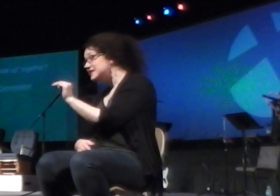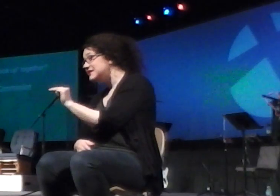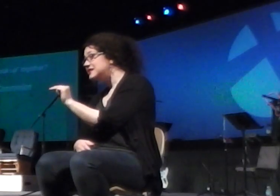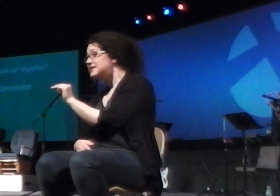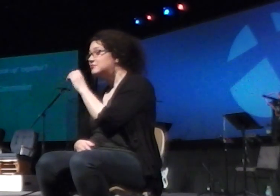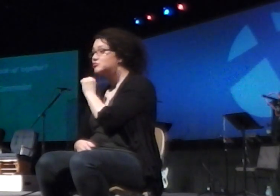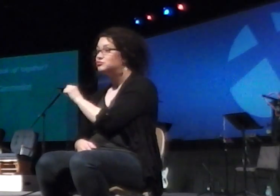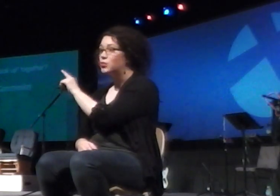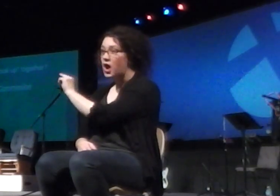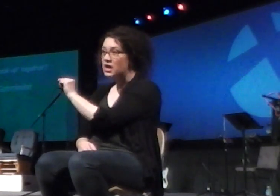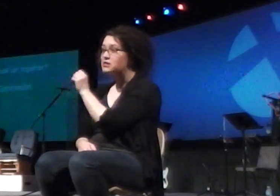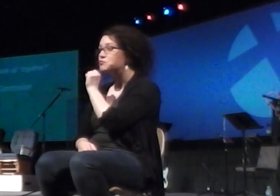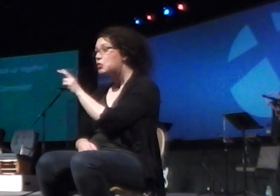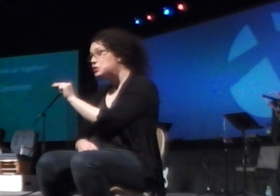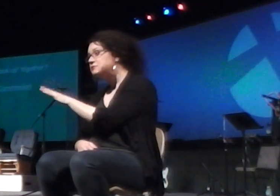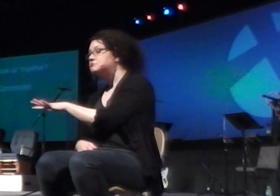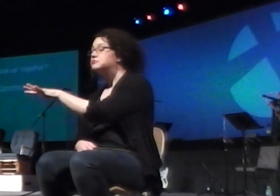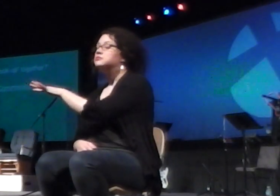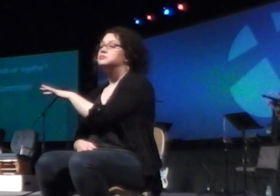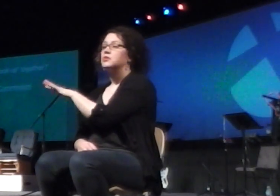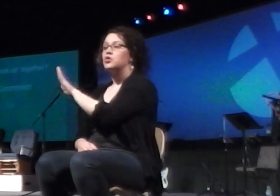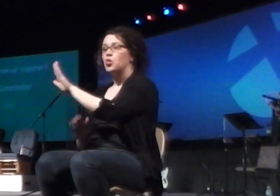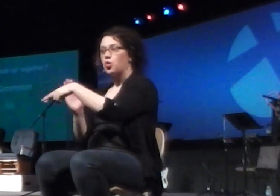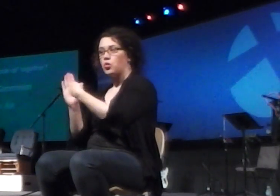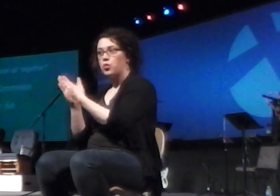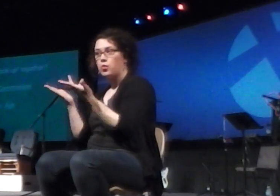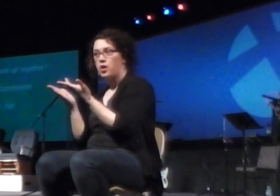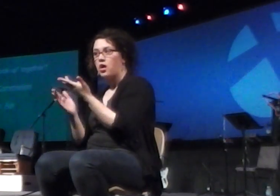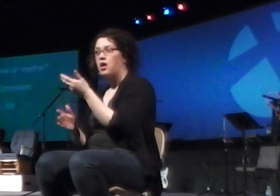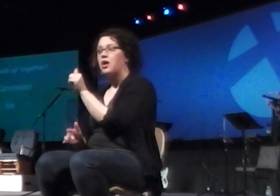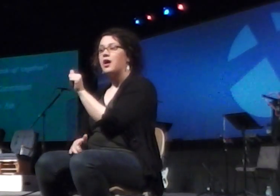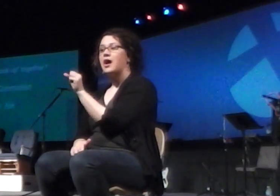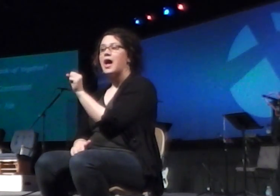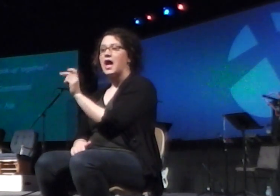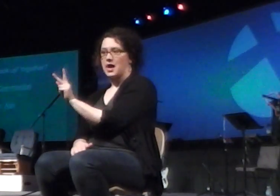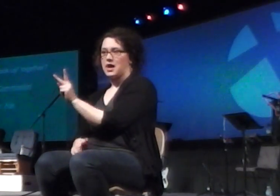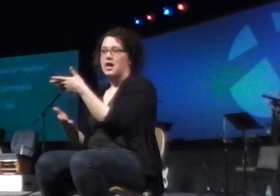a word, what's your role in the church? I would say your role is to ask.